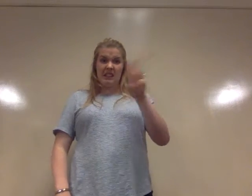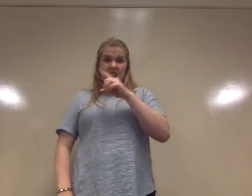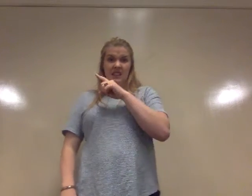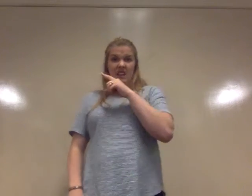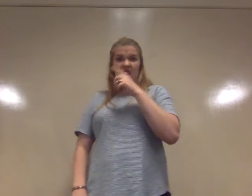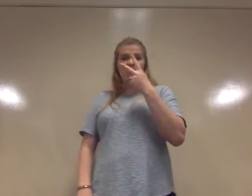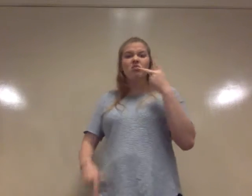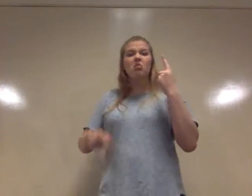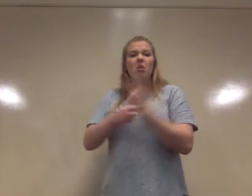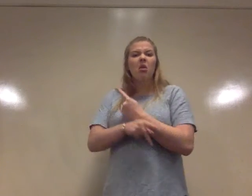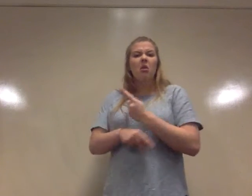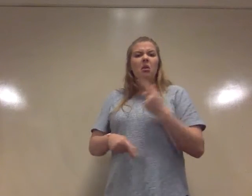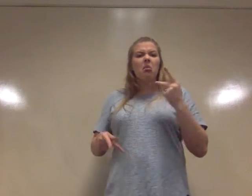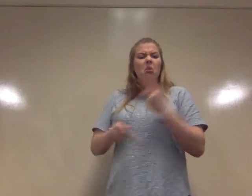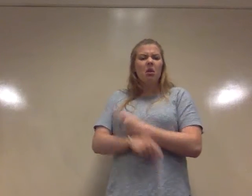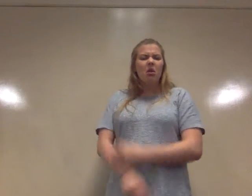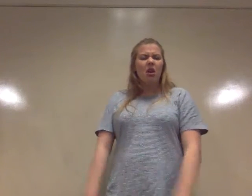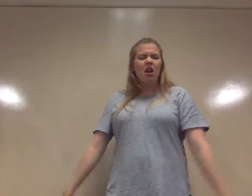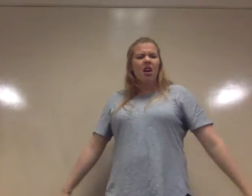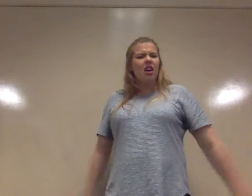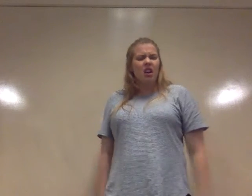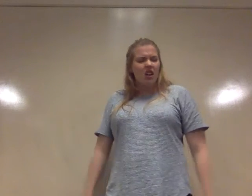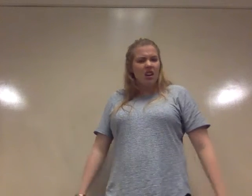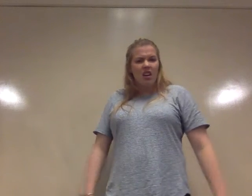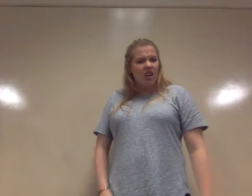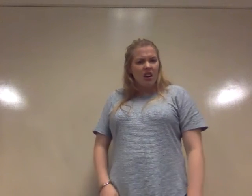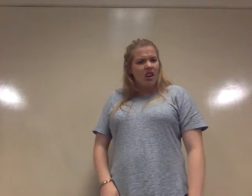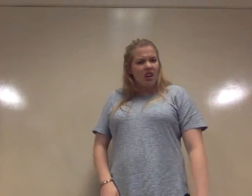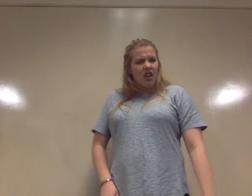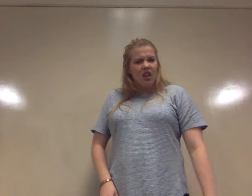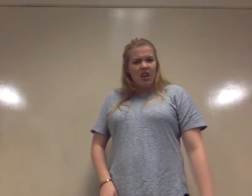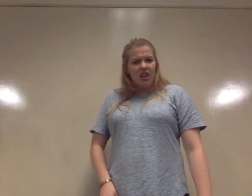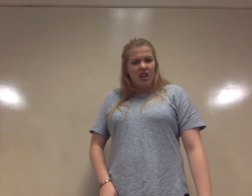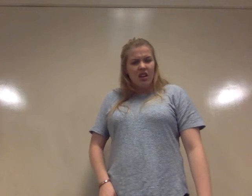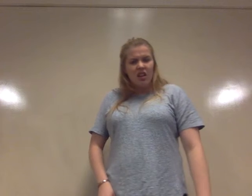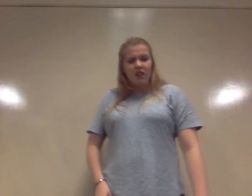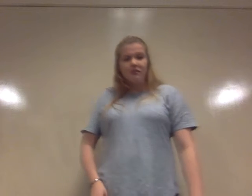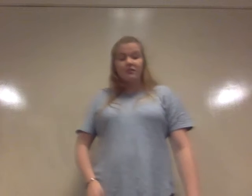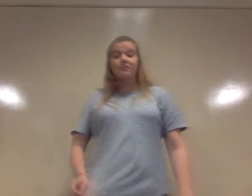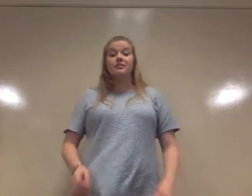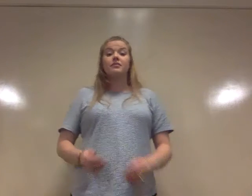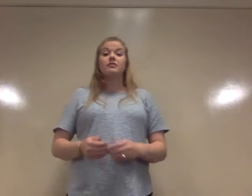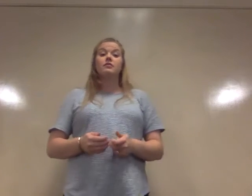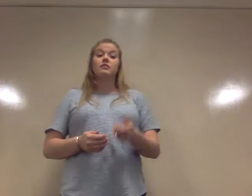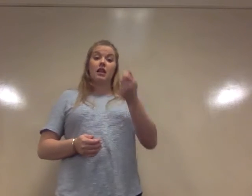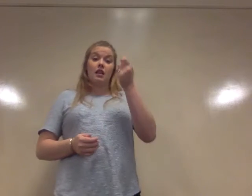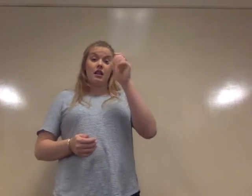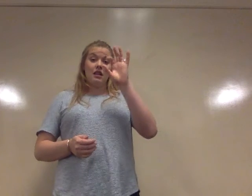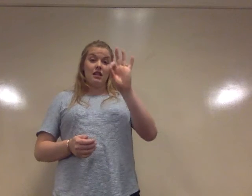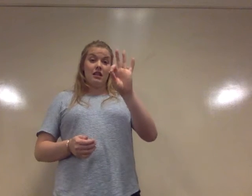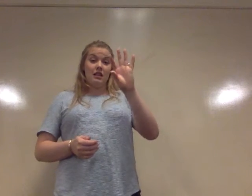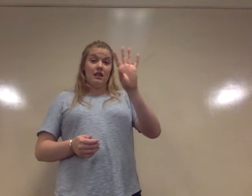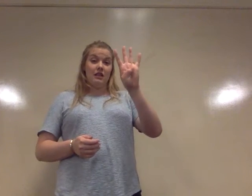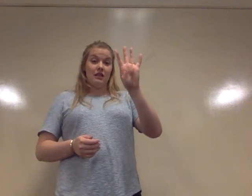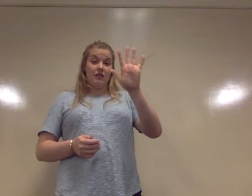doubled to 605 pounds. By the early 1950s, Campbell was off to college at Penn State,